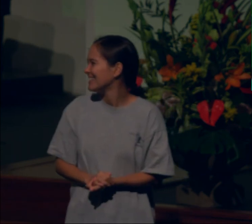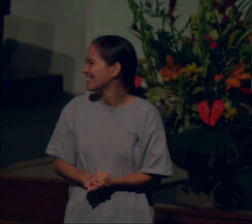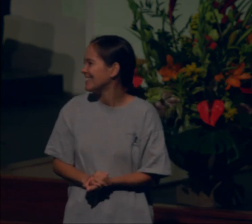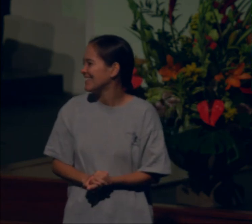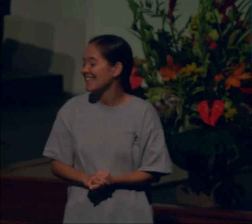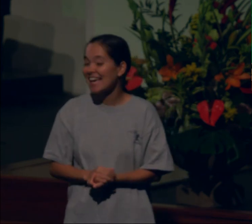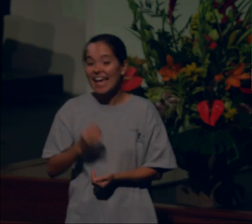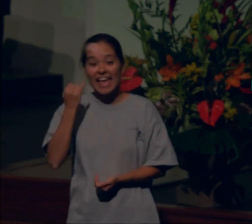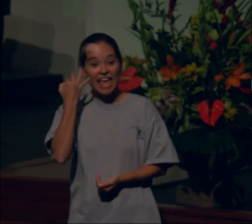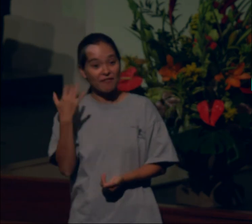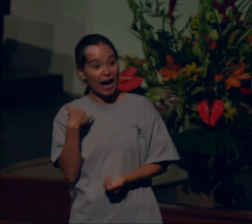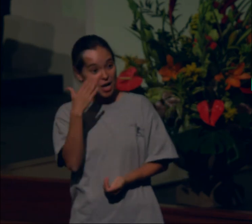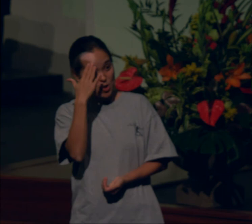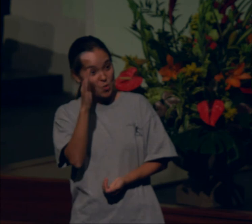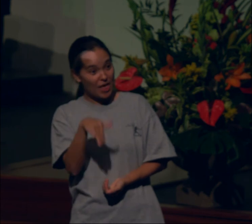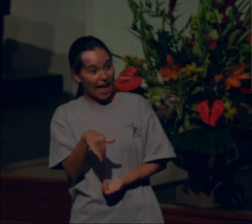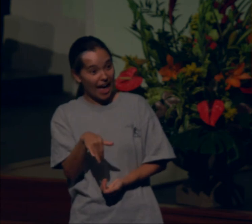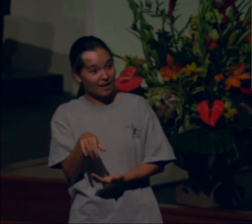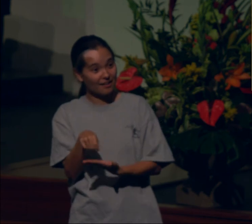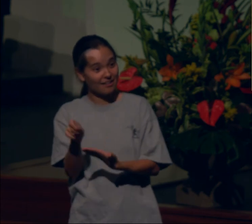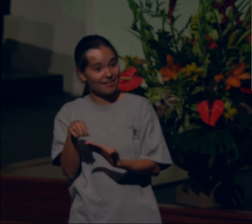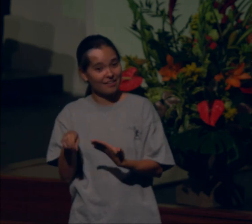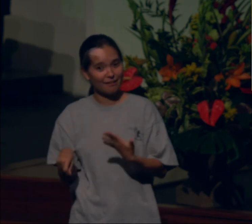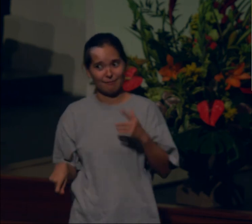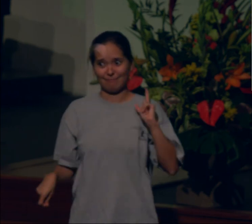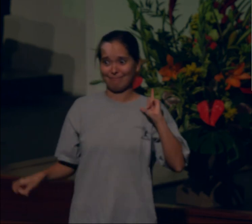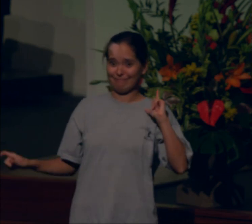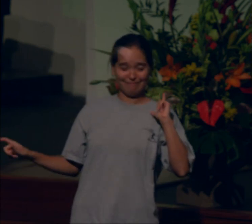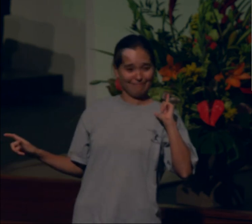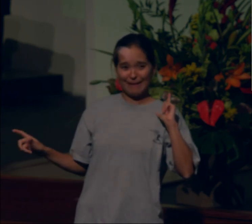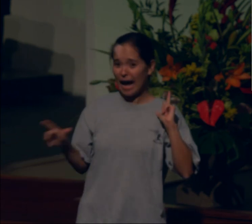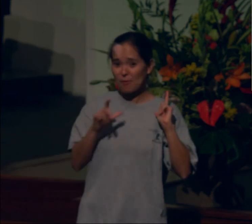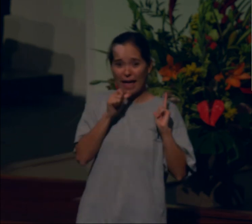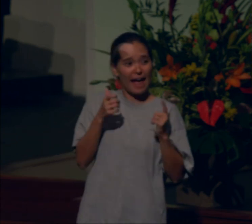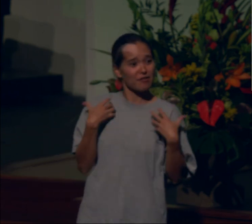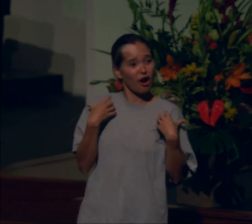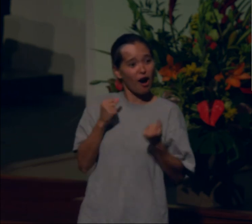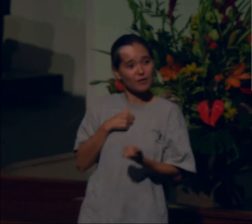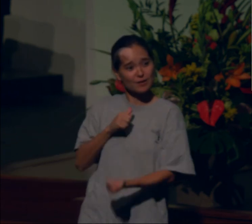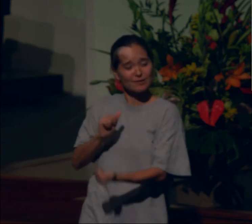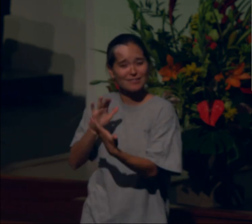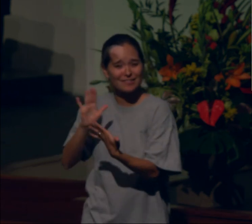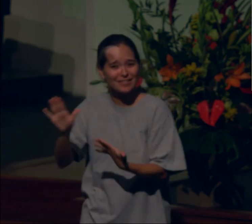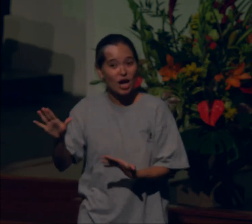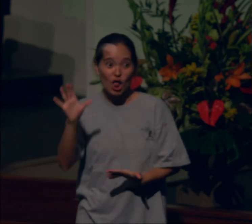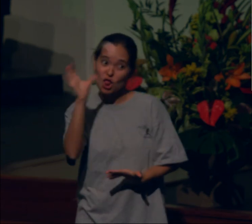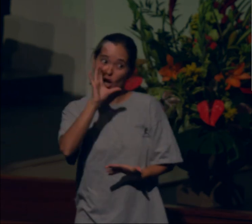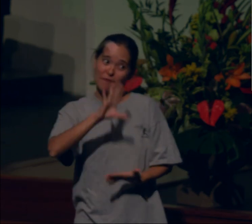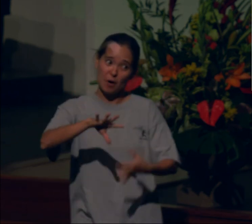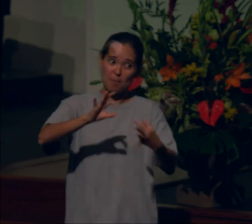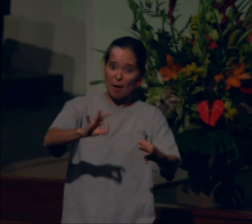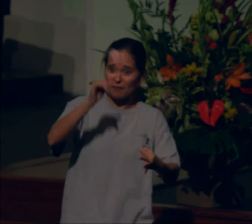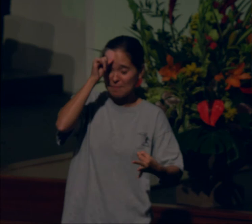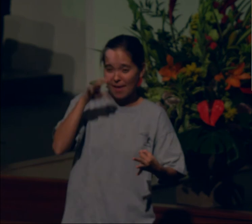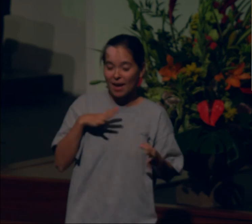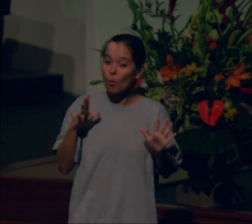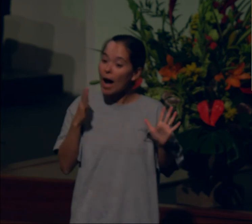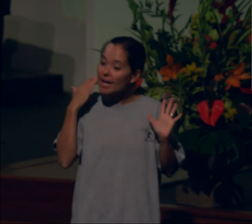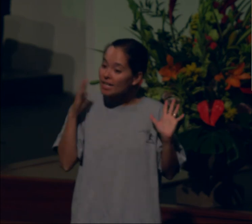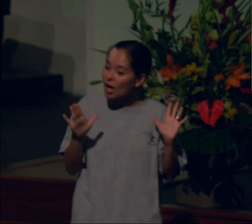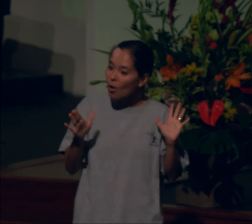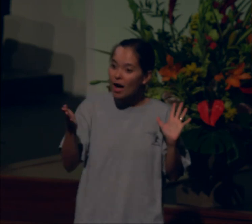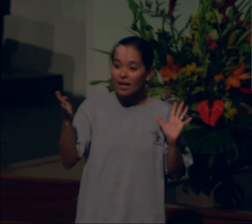If I would have known that, I would have not had the confidence to go out with her. I'd been like, she's looking for somebody, Mr. Perfect. What I didn't know was God